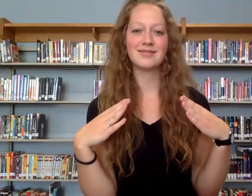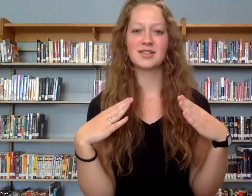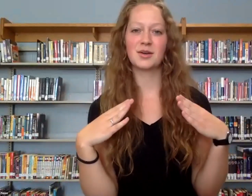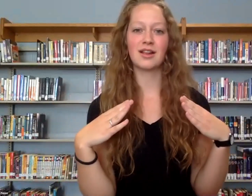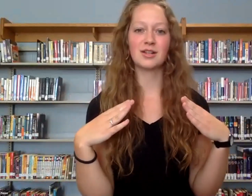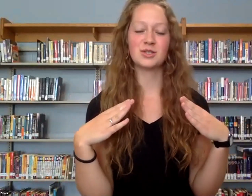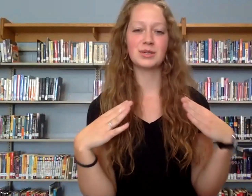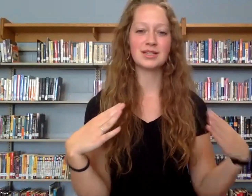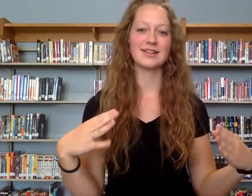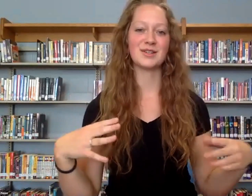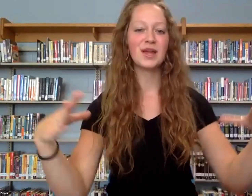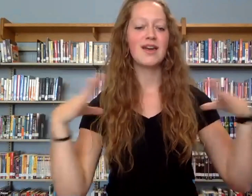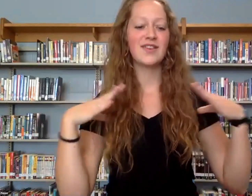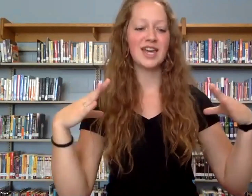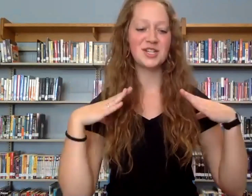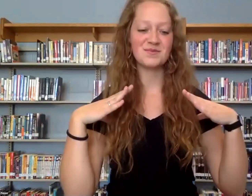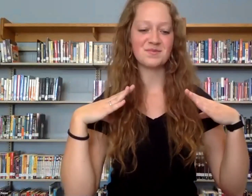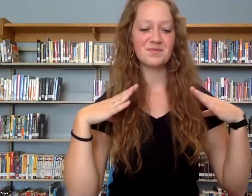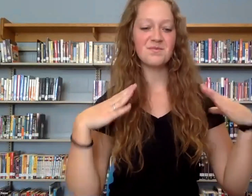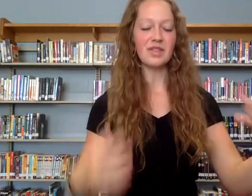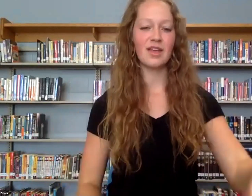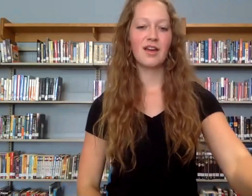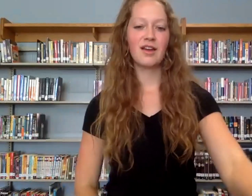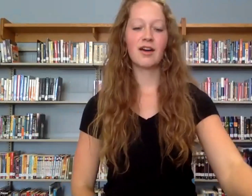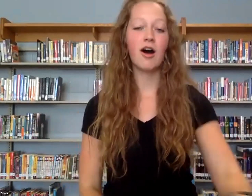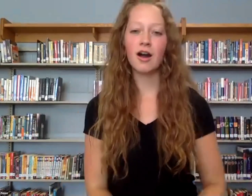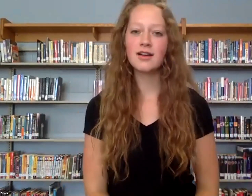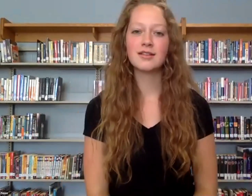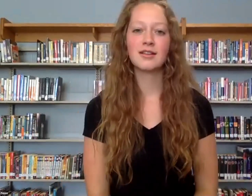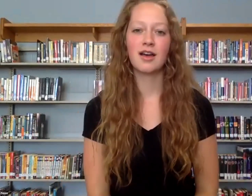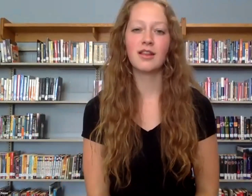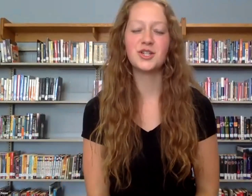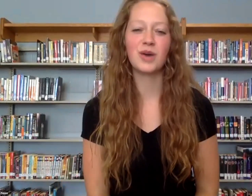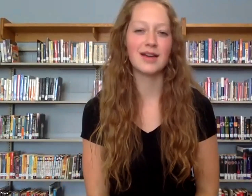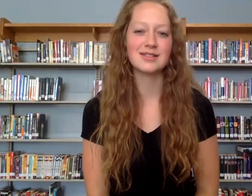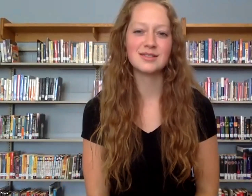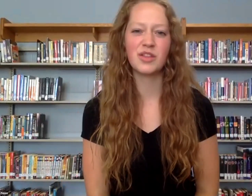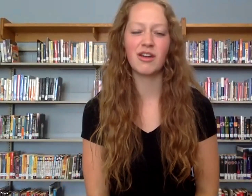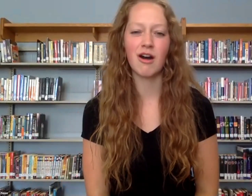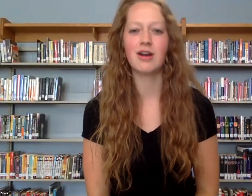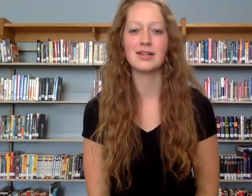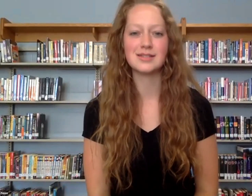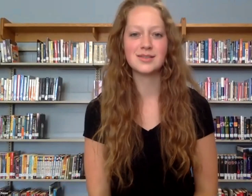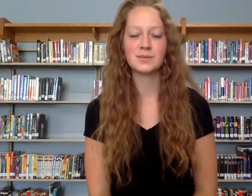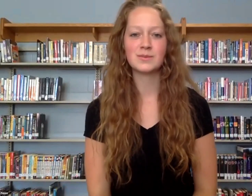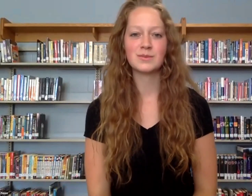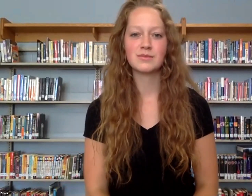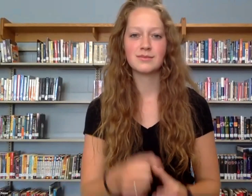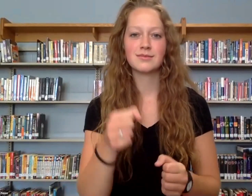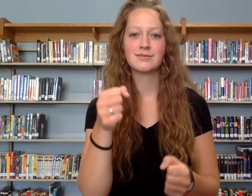a little tour. I don't know. Vacation. Car, I'll let you guess. What do you think car is? I